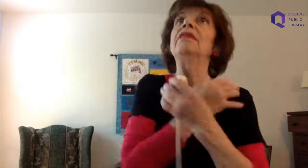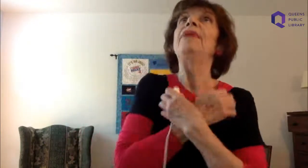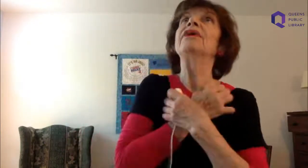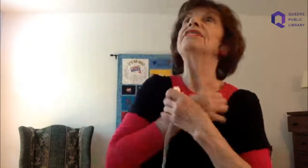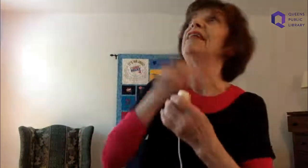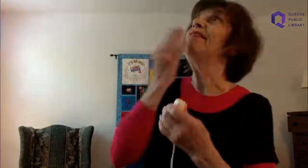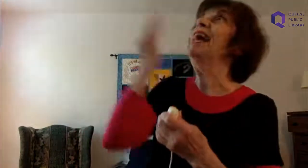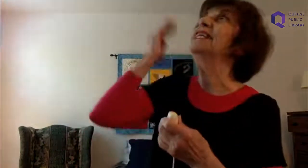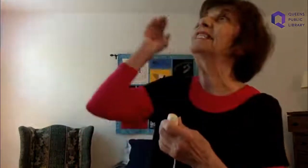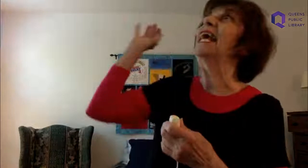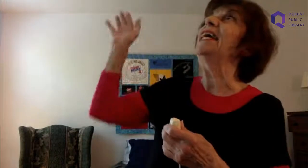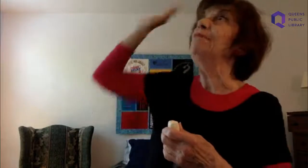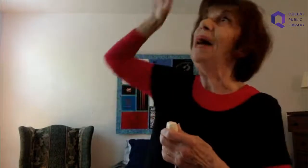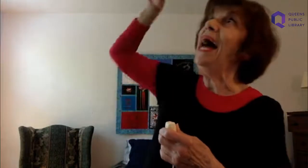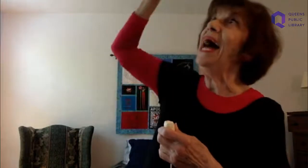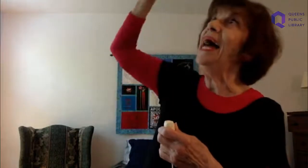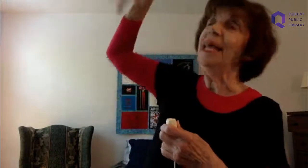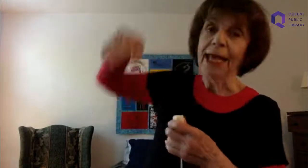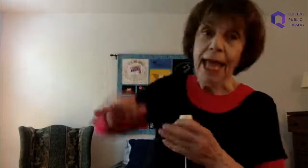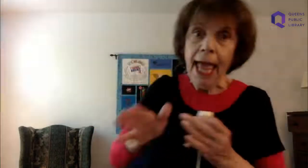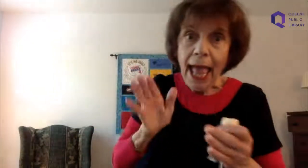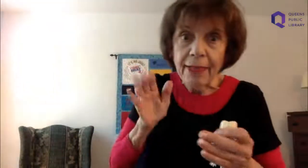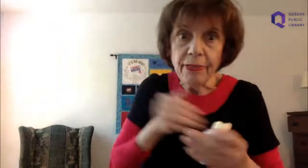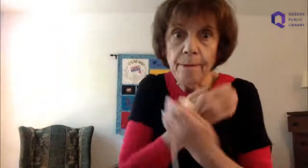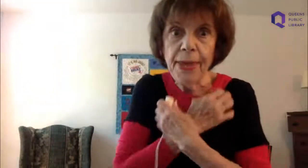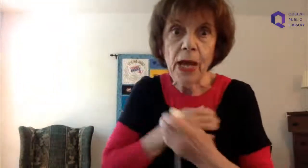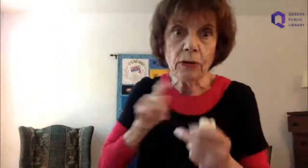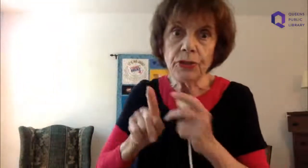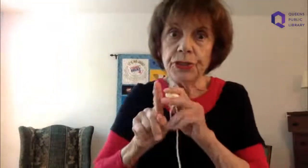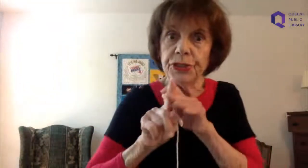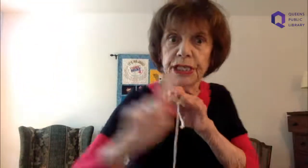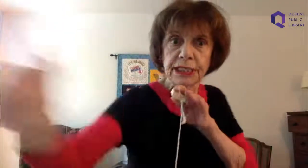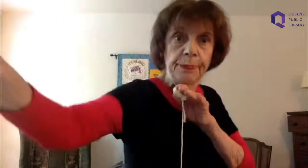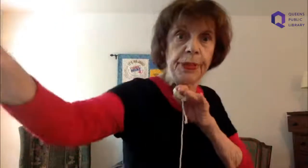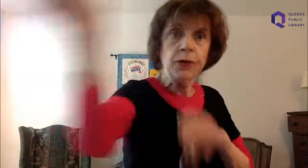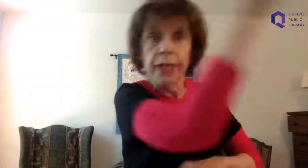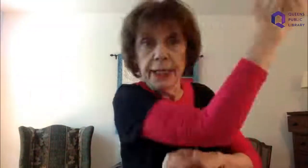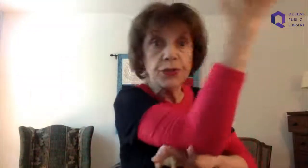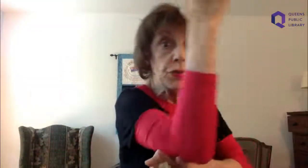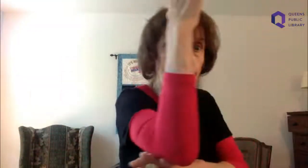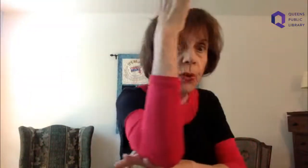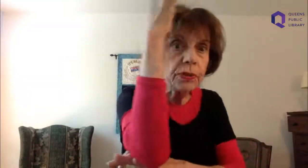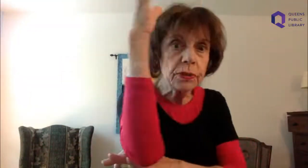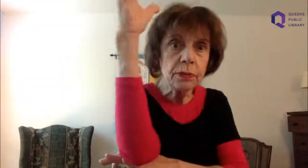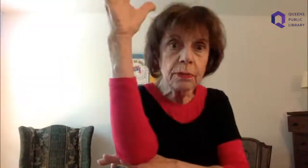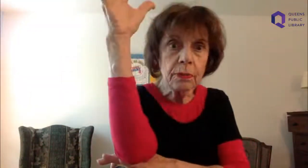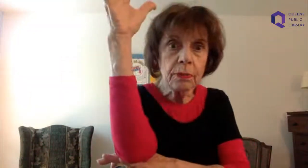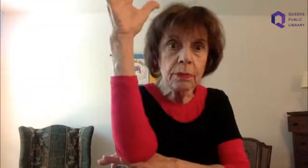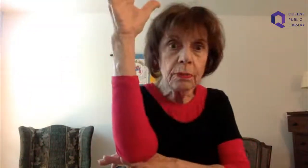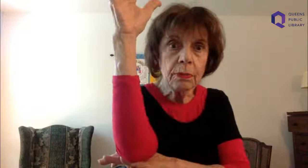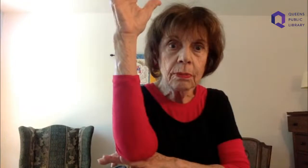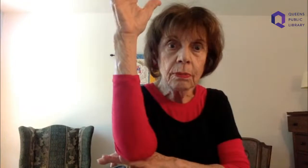The bear said, thanks, kid. Bye. And the bear disappeared into the woods.